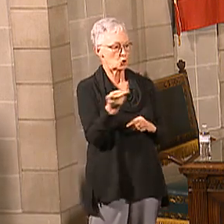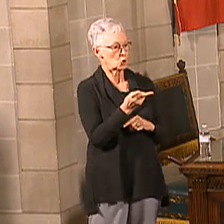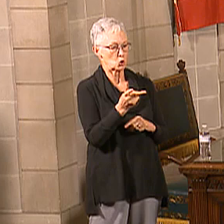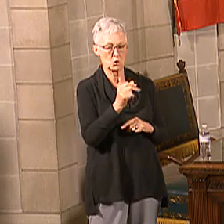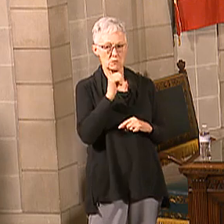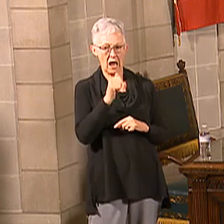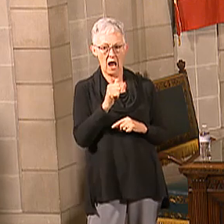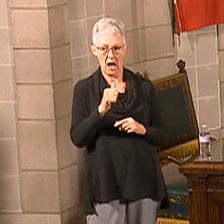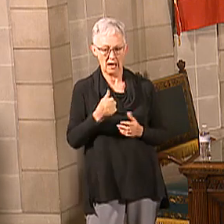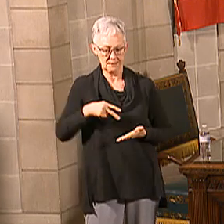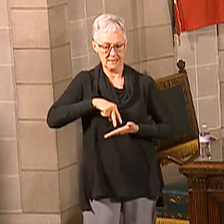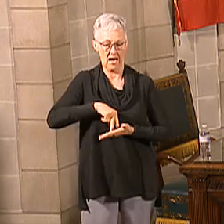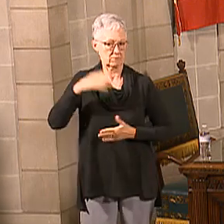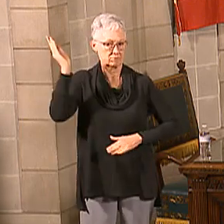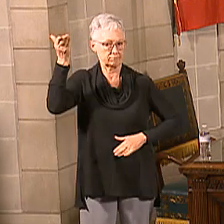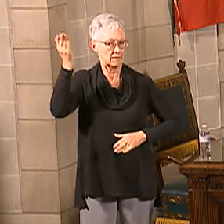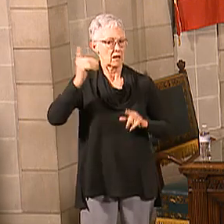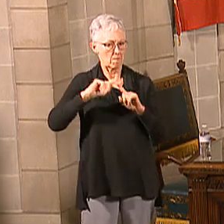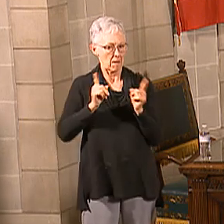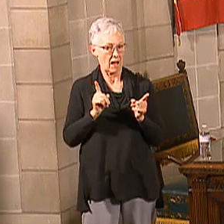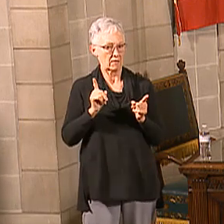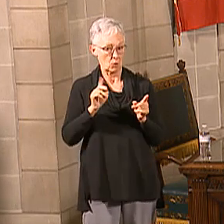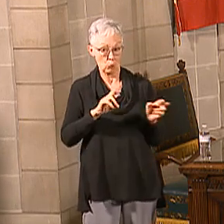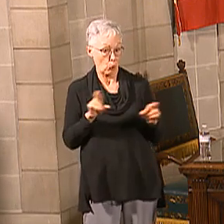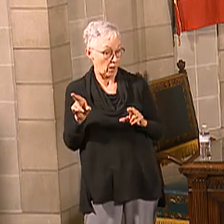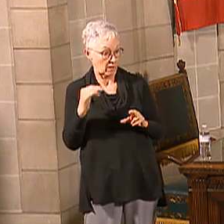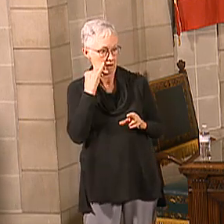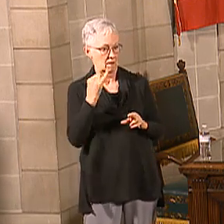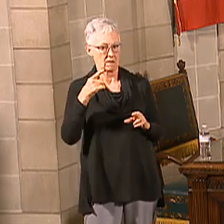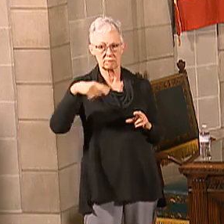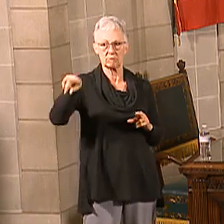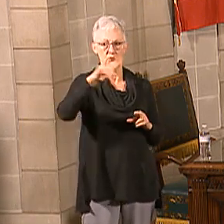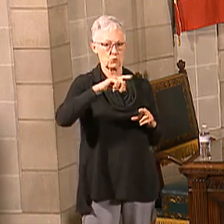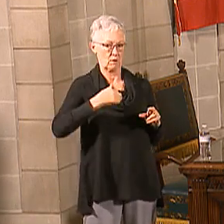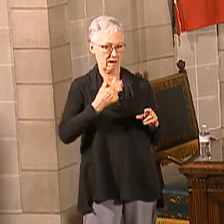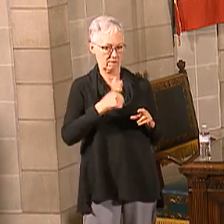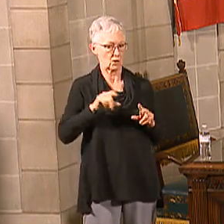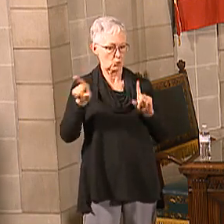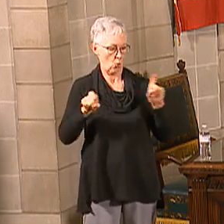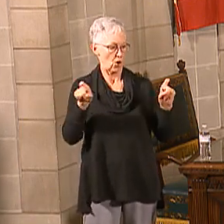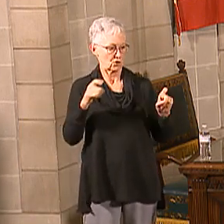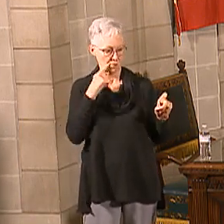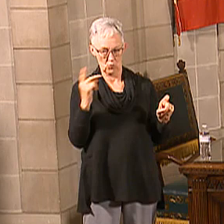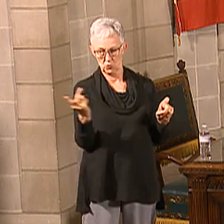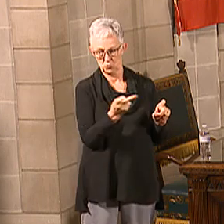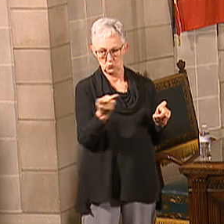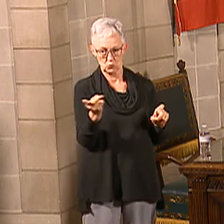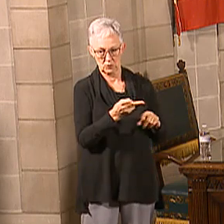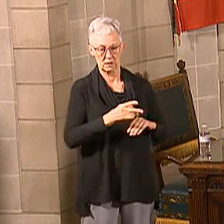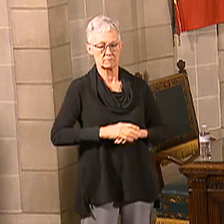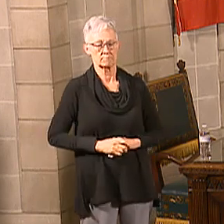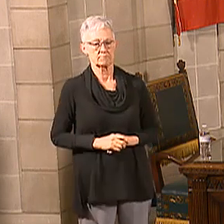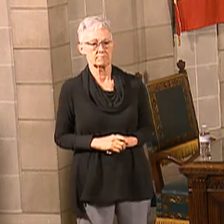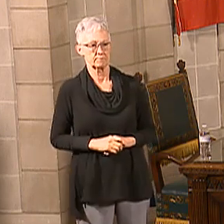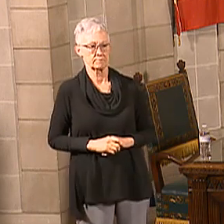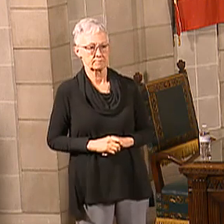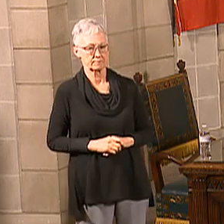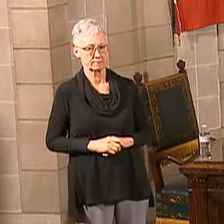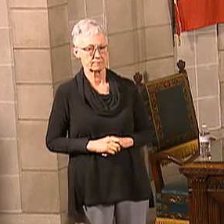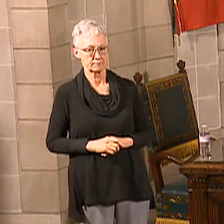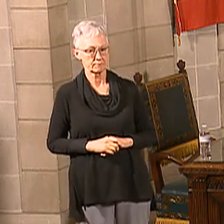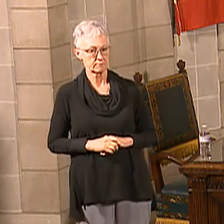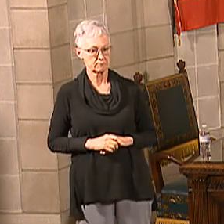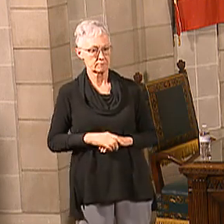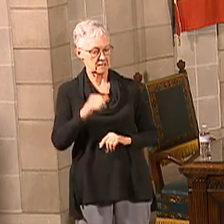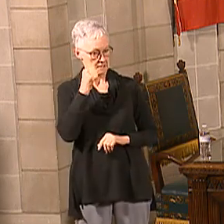answer questions later for the media if you have questions on some of the topics we're going to be talking about. Yesterday, we implemented